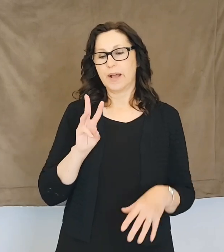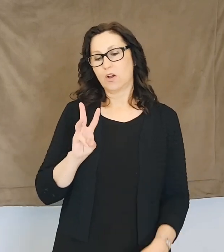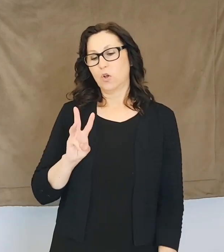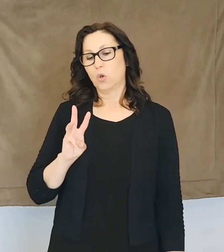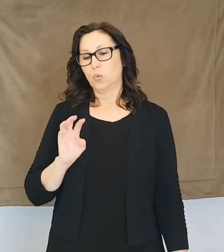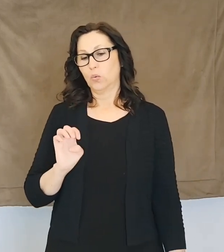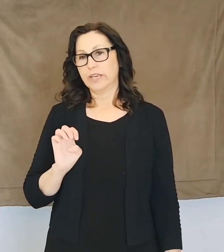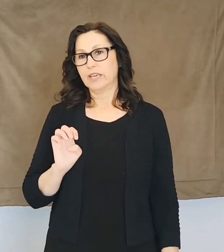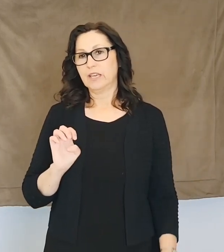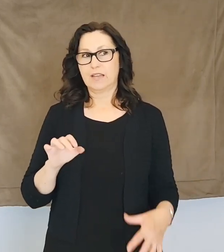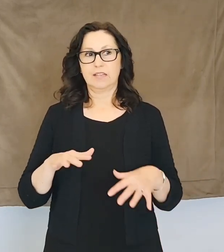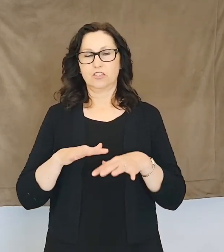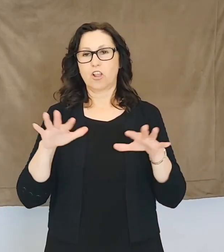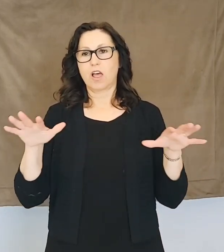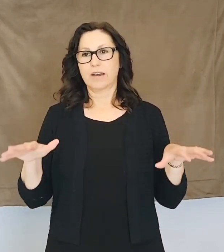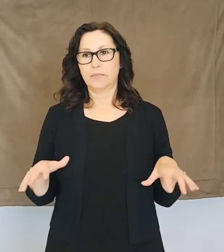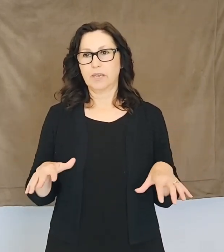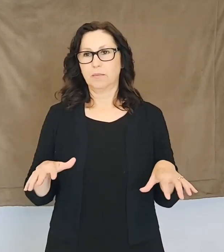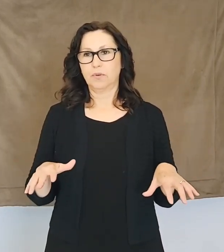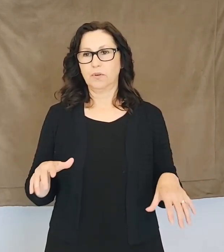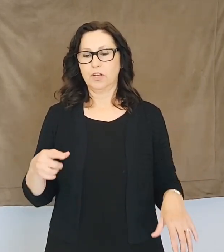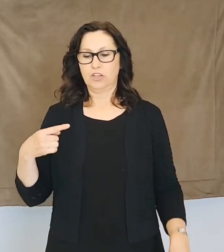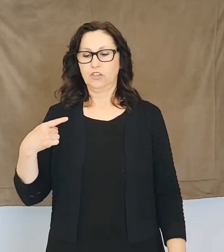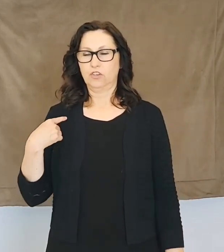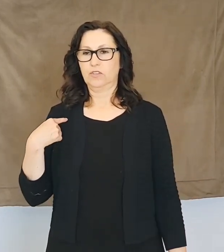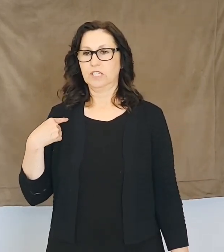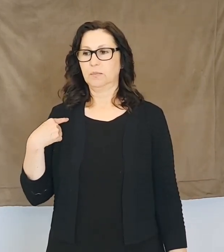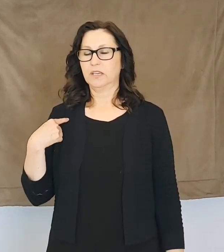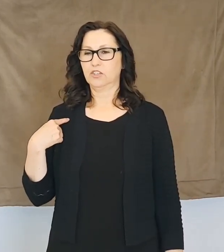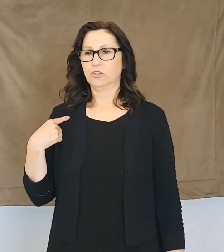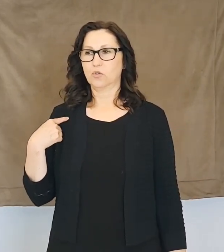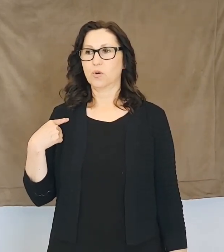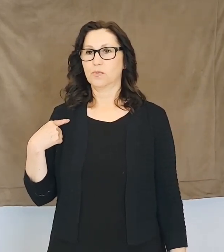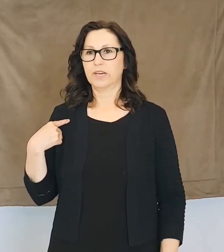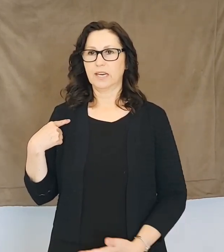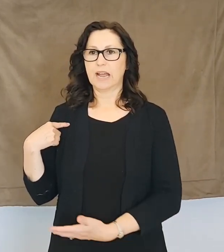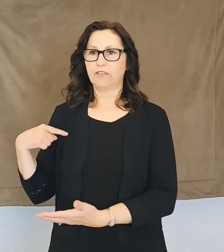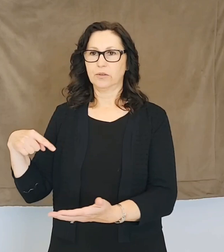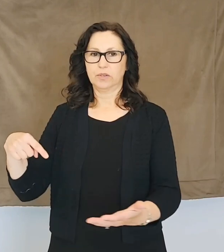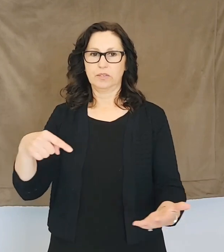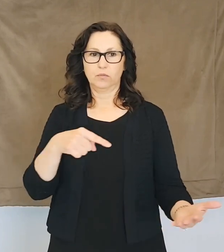about we and it's a lot of people, you do this because you're incorporating everyone.